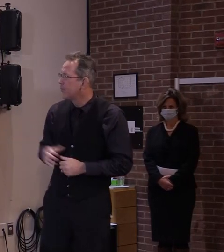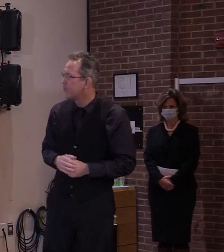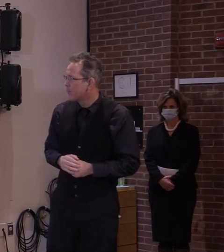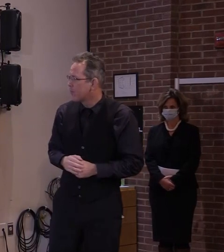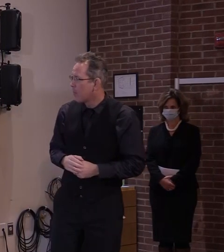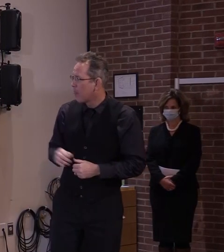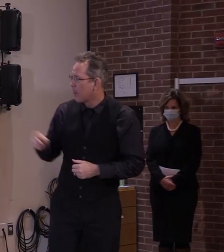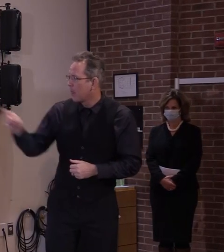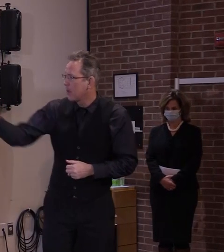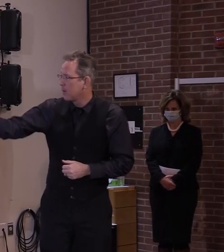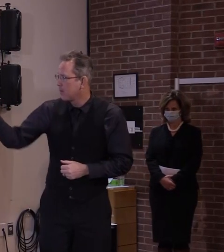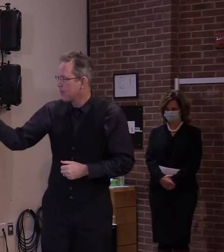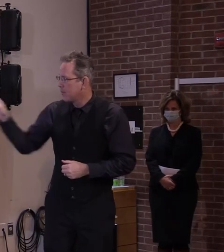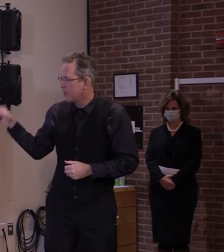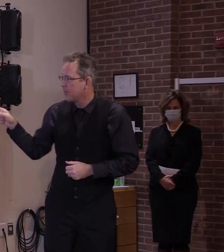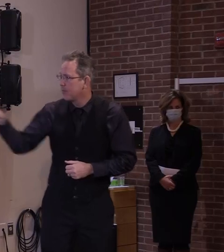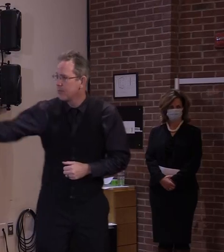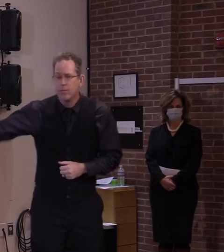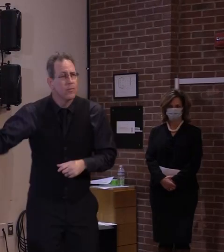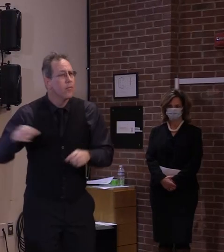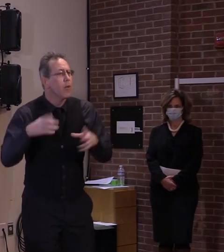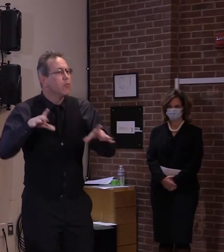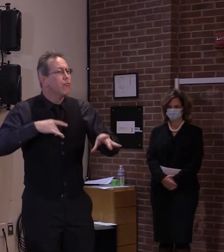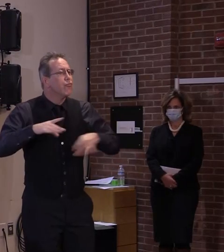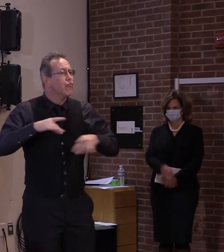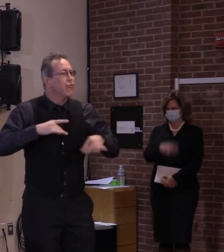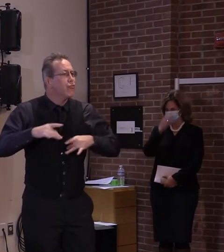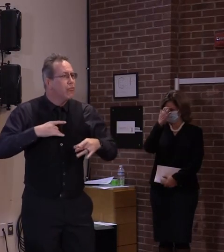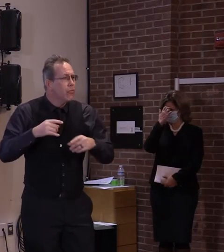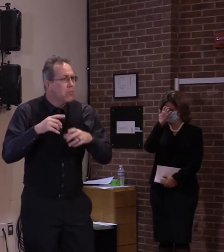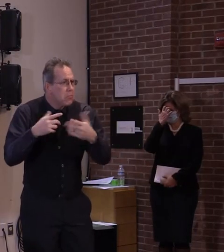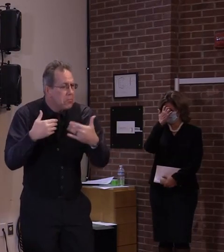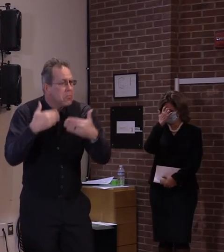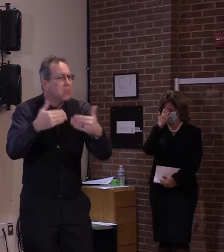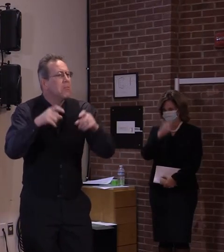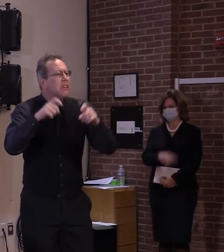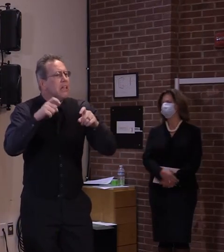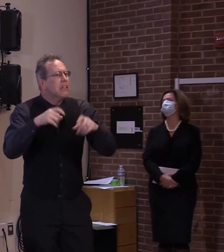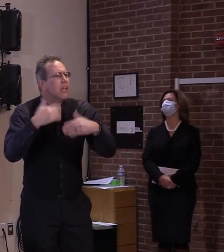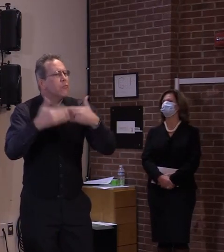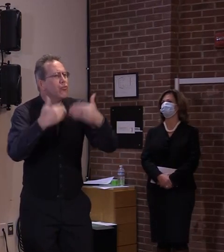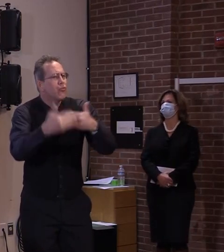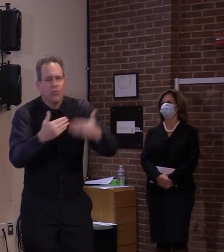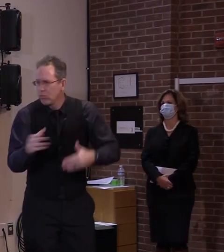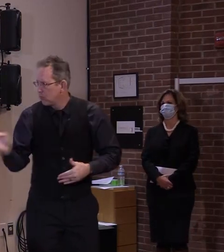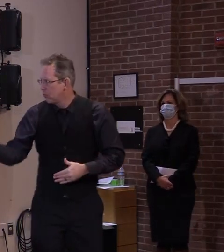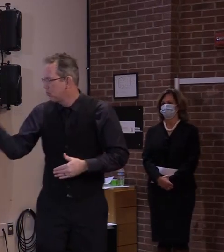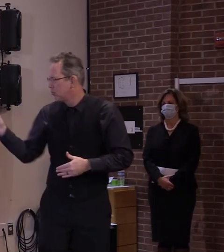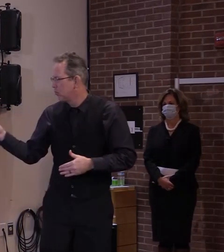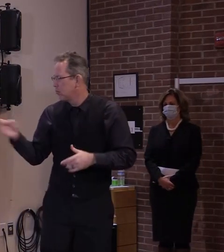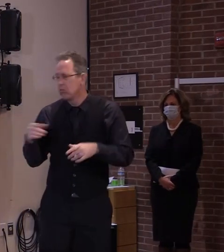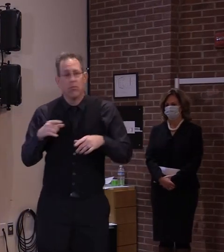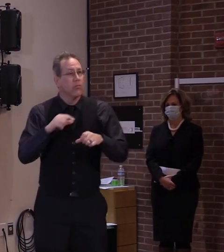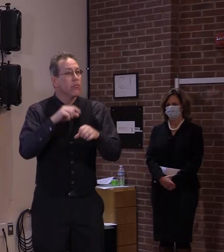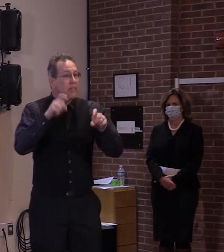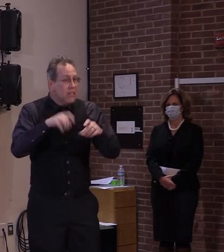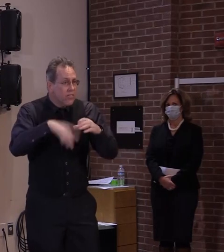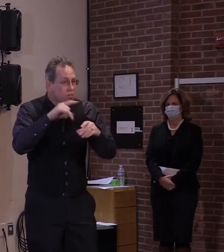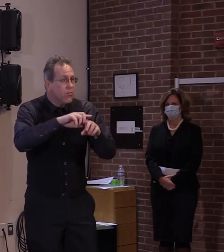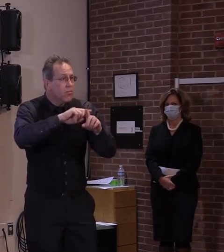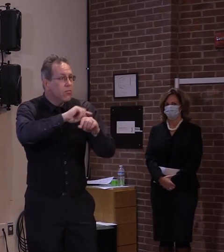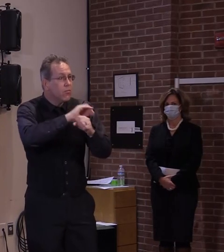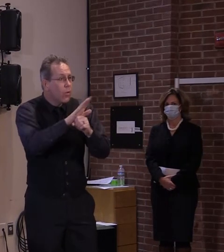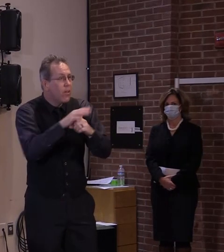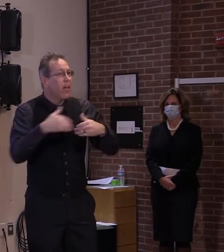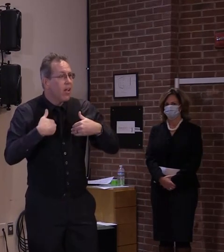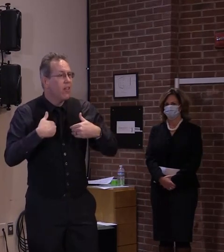see that testing is down just slightly, and as a result, the positivity rate has decreased a little bit as well. So a pretty steady state going